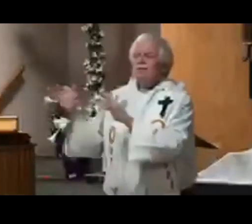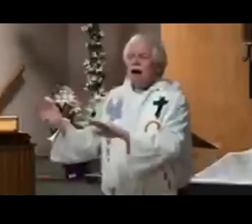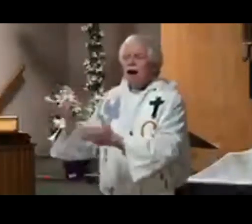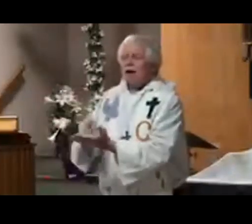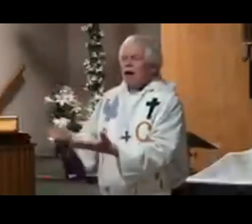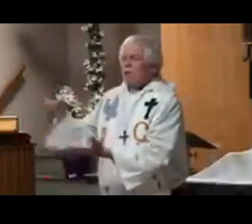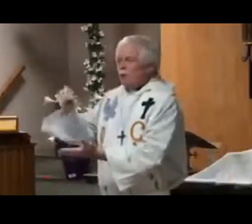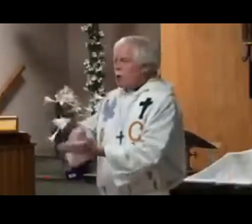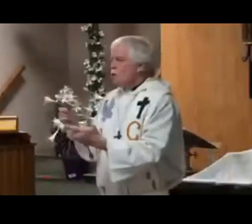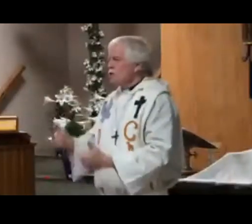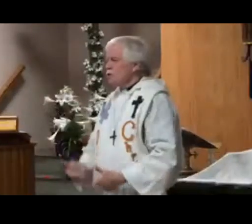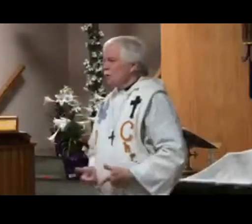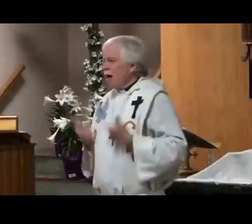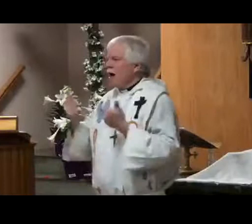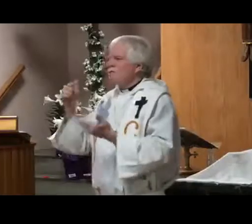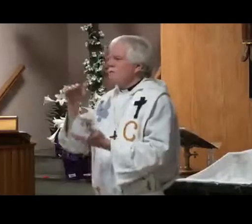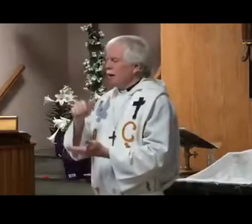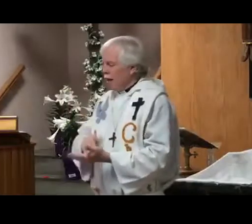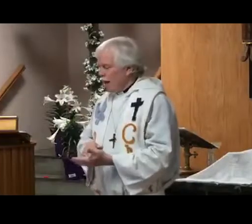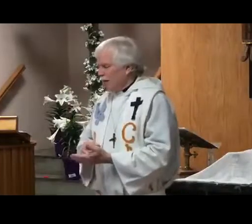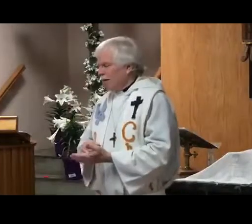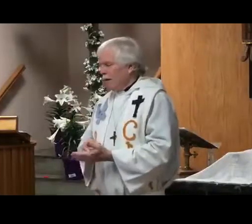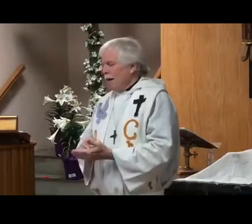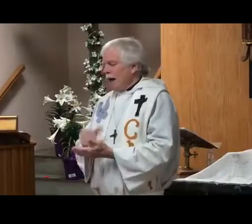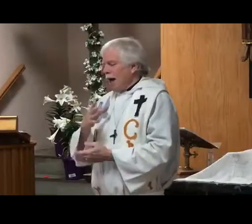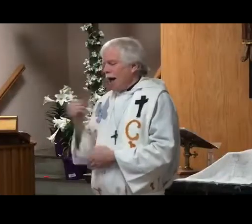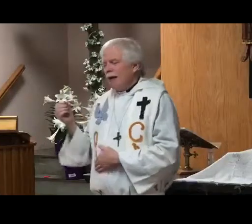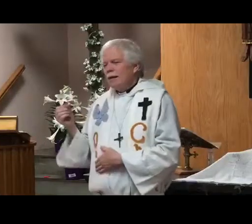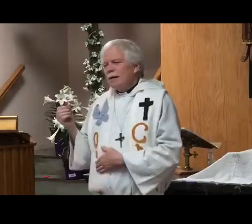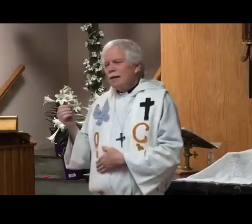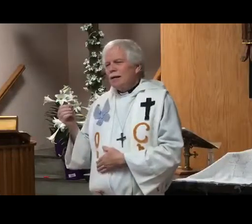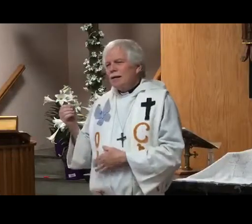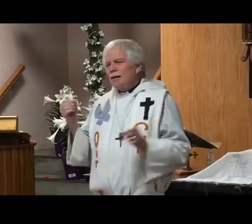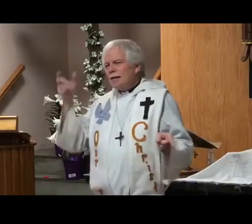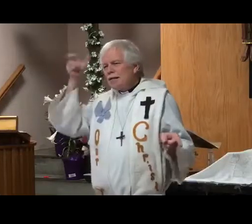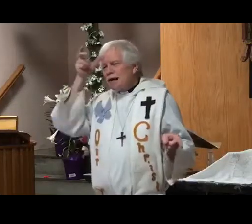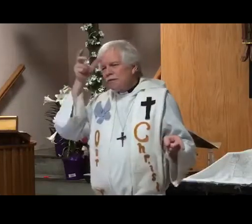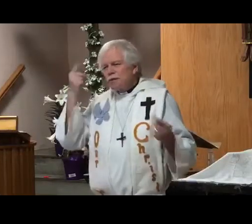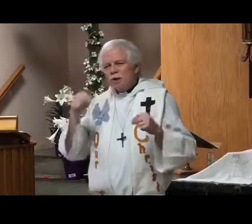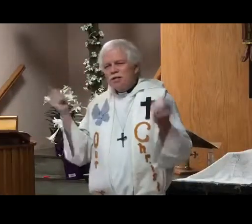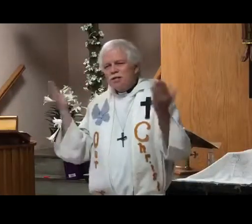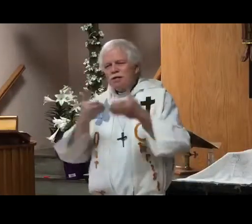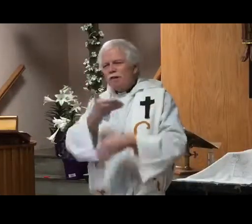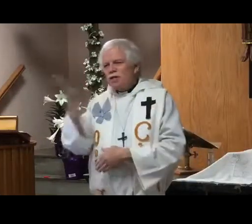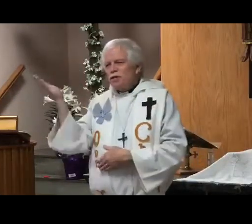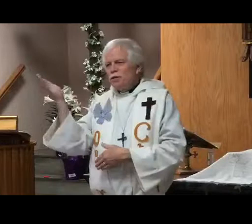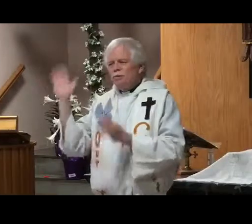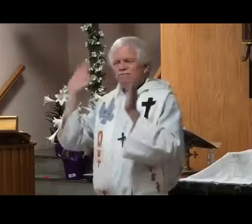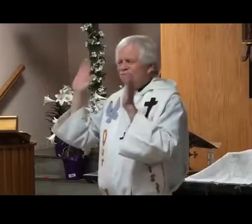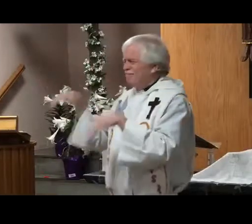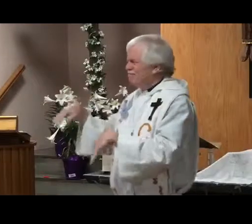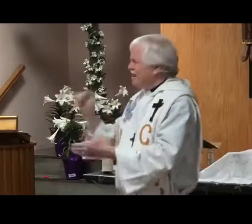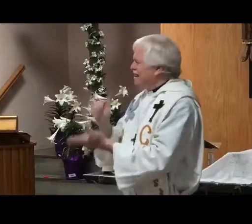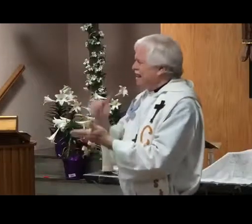Jesus died and rose to life again. And the devil tries to convince you,